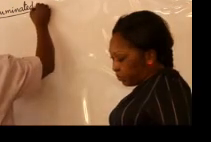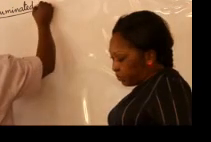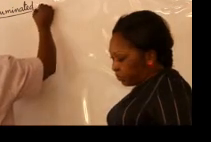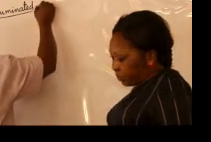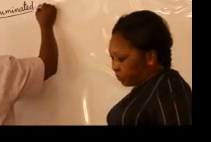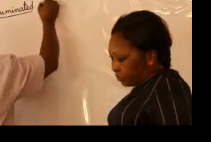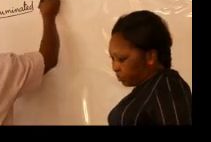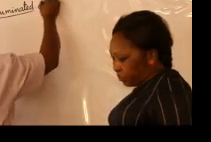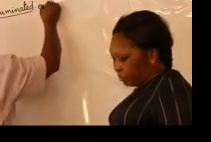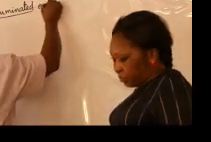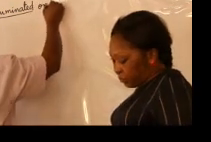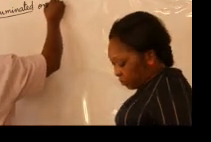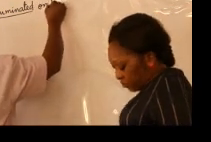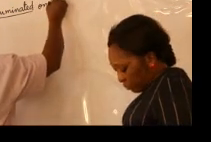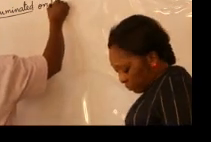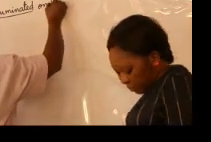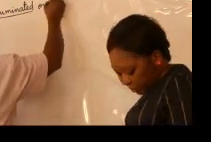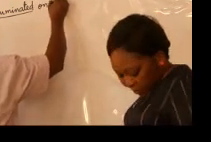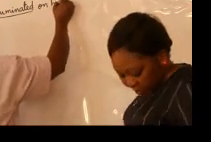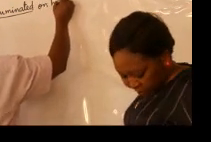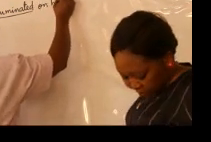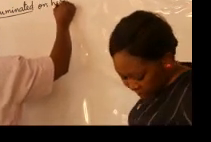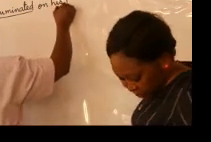on his